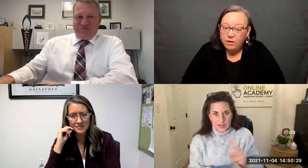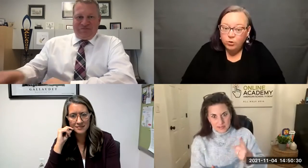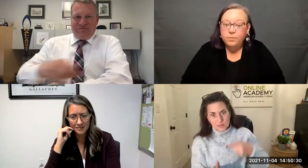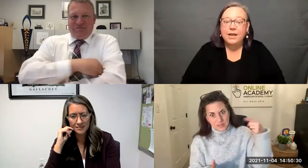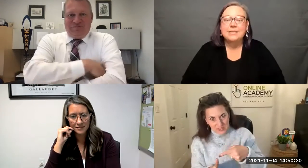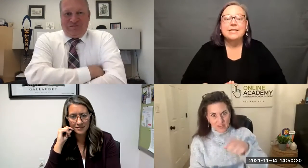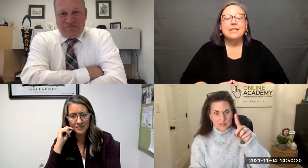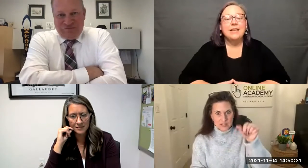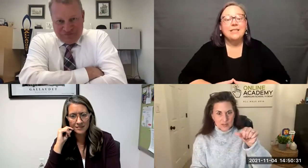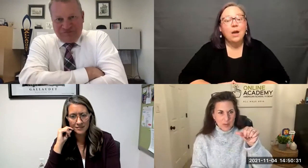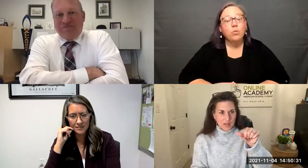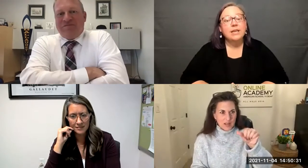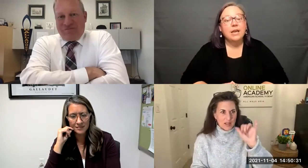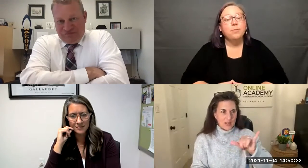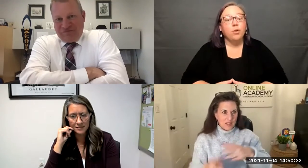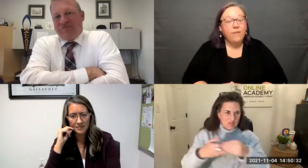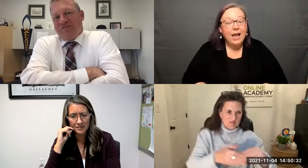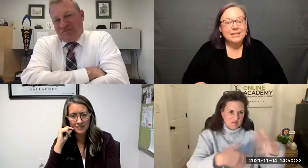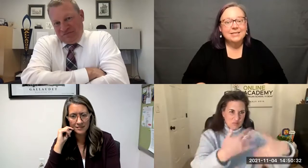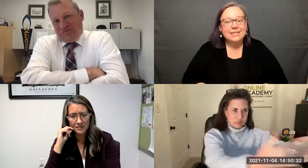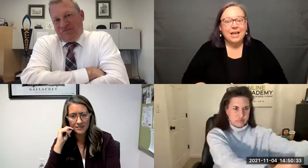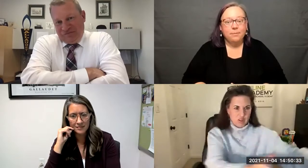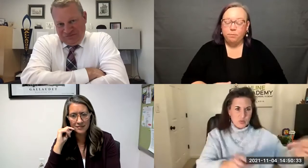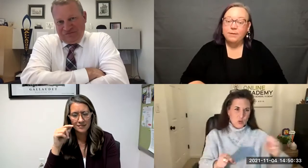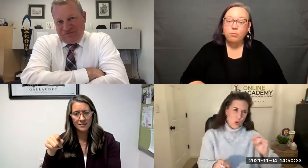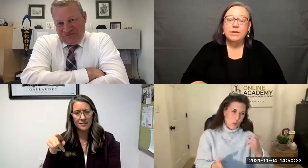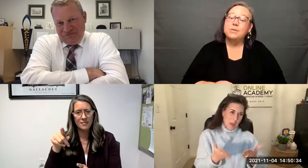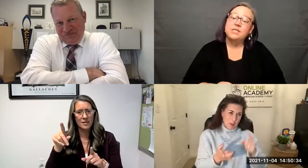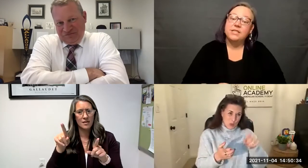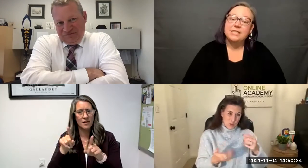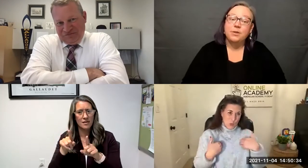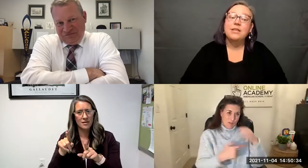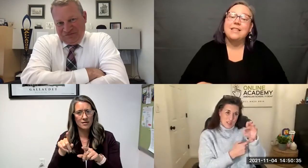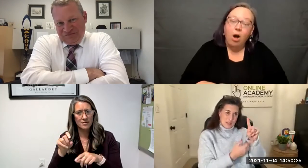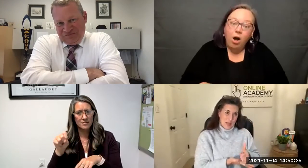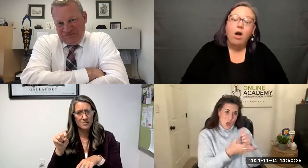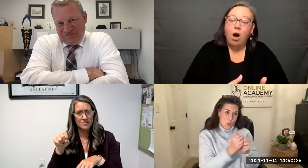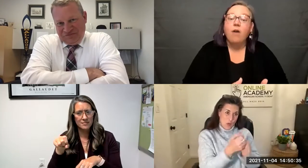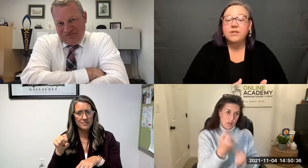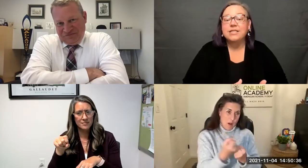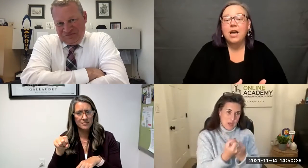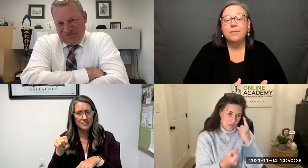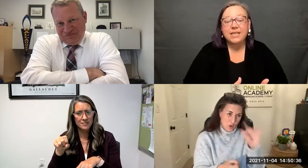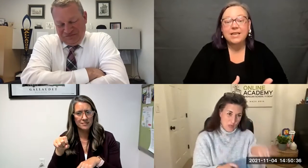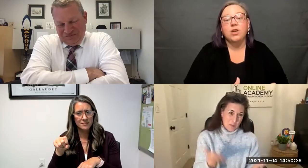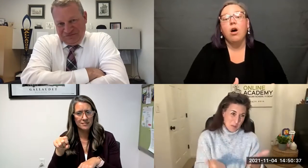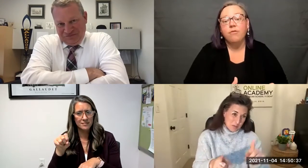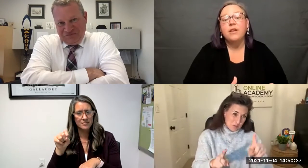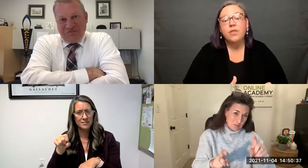helpful because that really can provide that pinpointed specific disability that oftentimes kicks off the